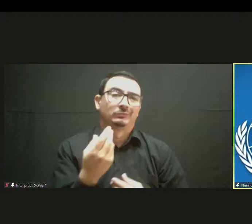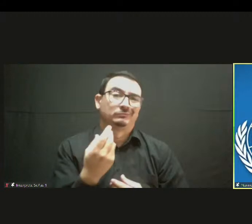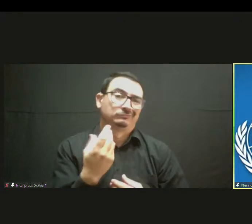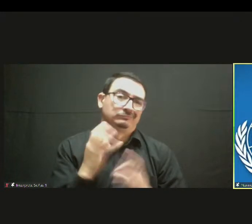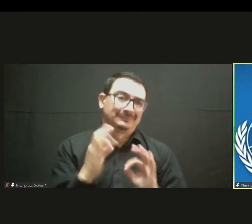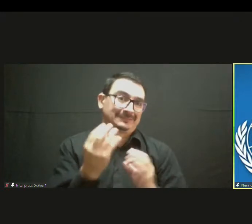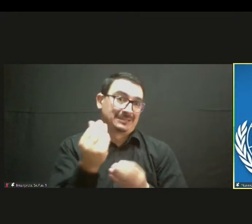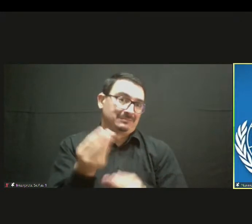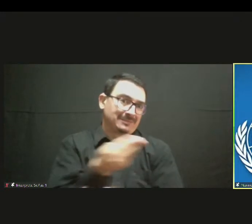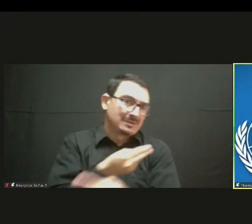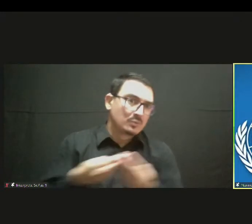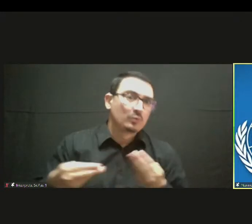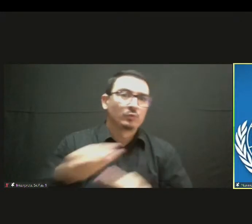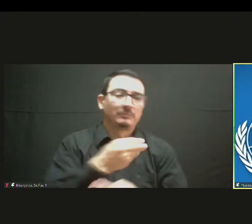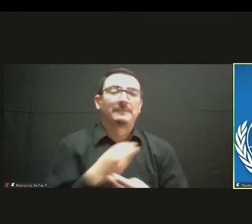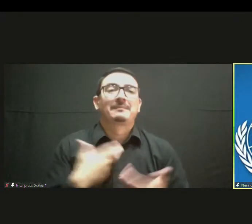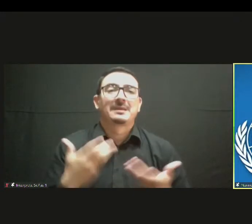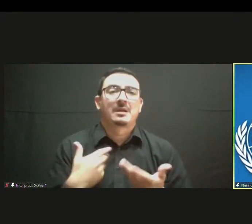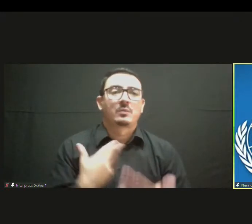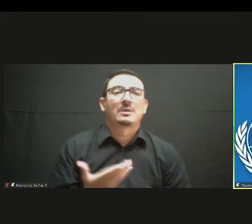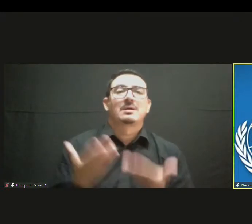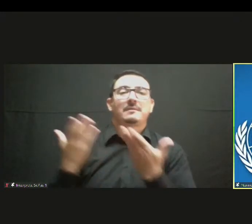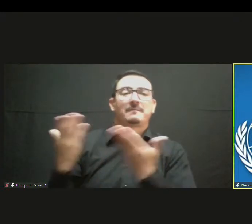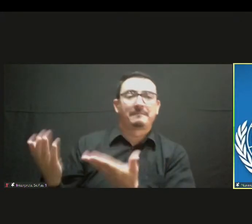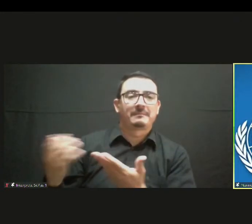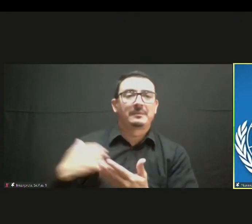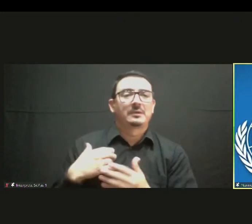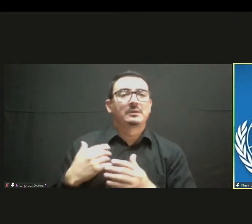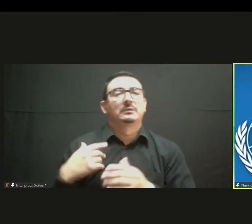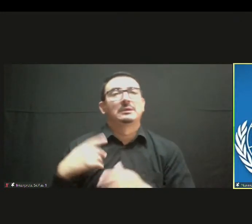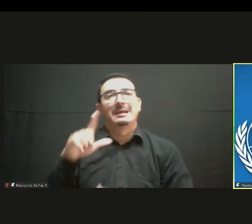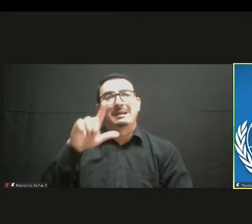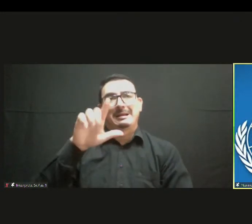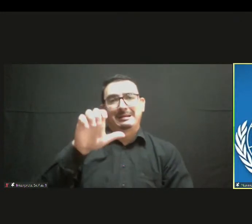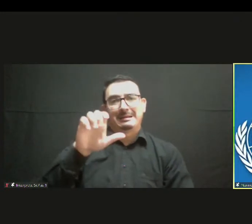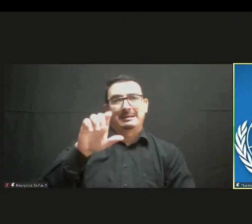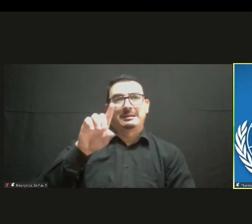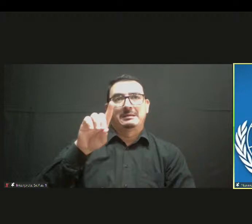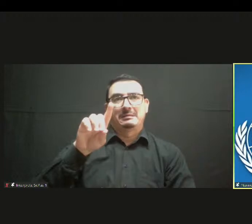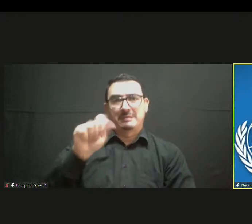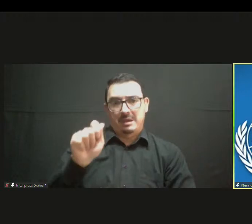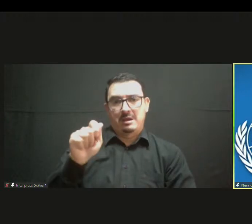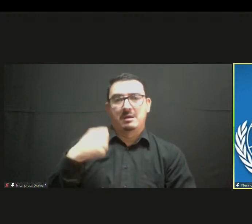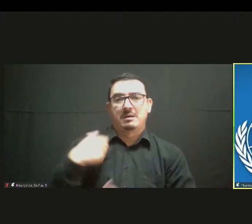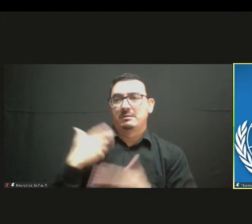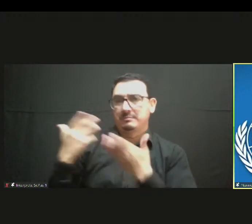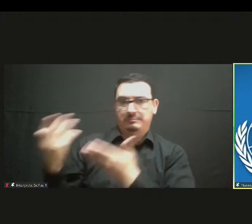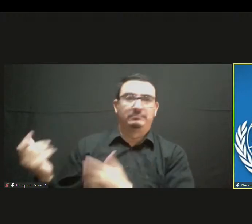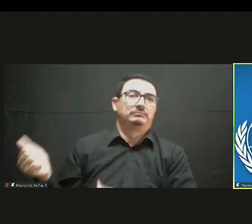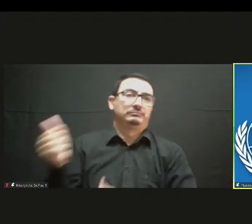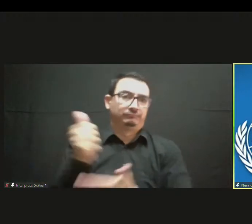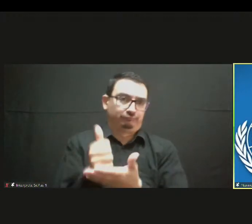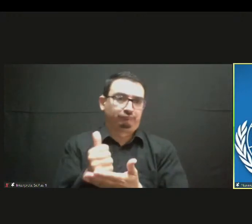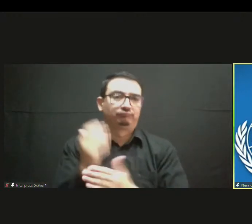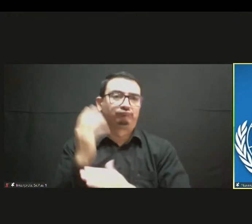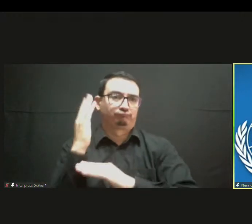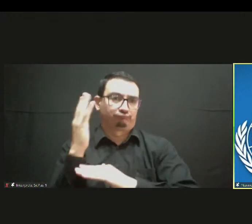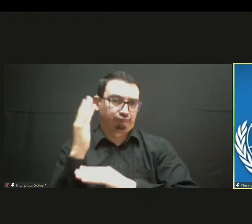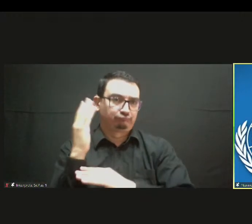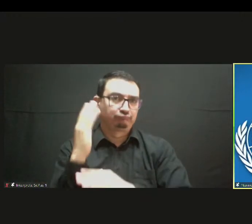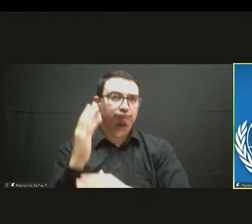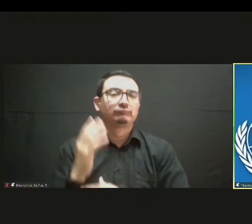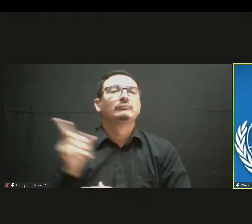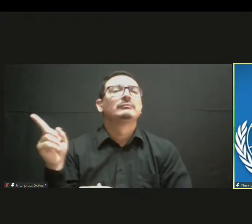Leda Peralta, and she's been doing some very important work on challenges and some good examples regarding the